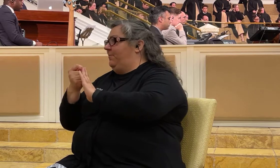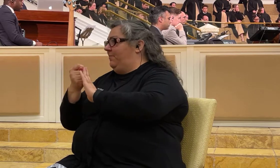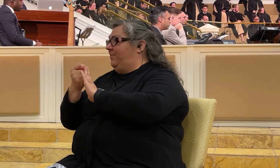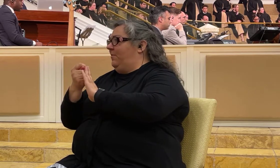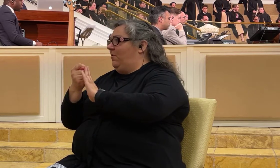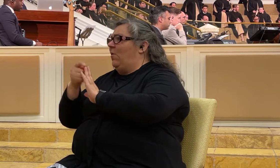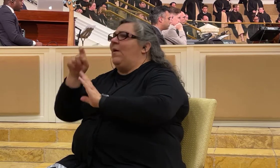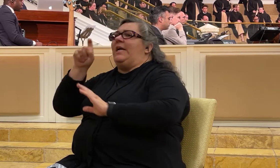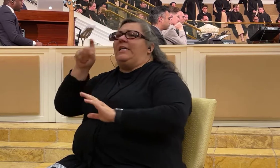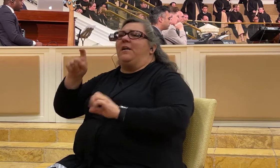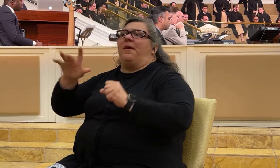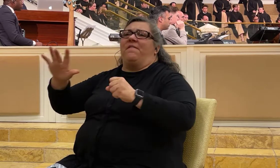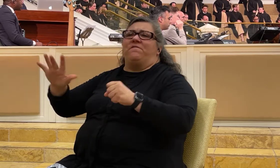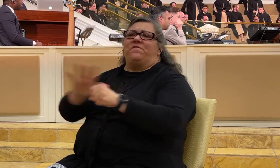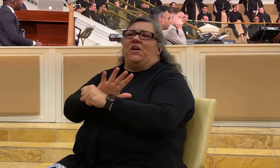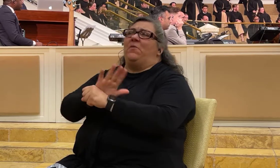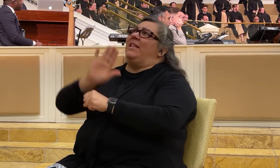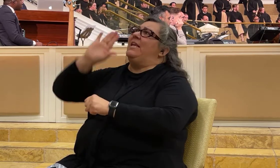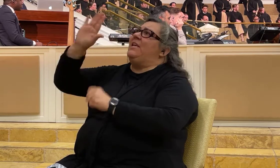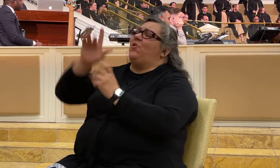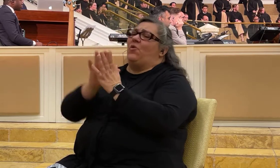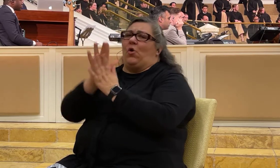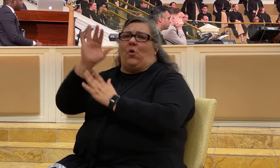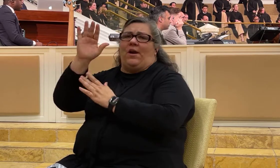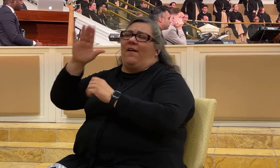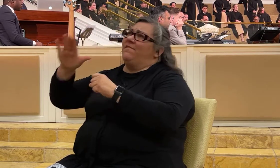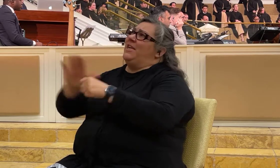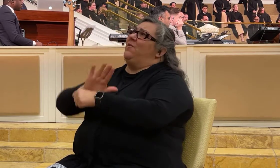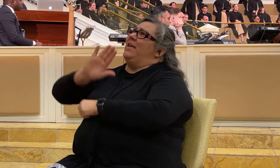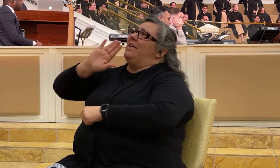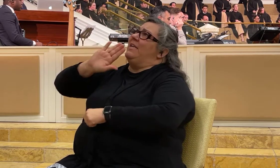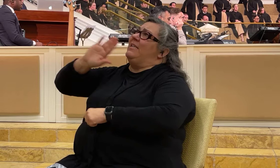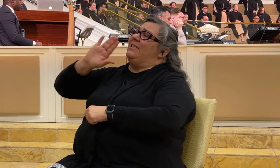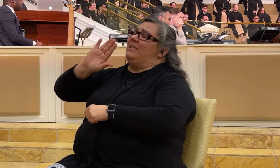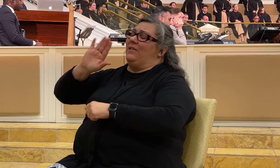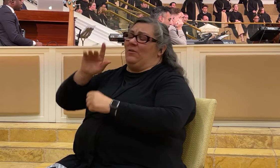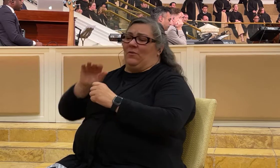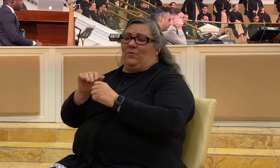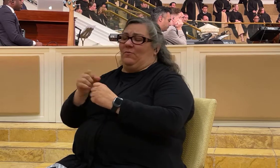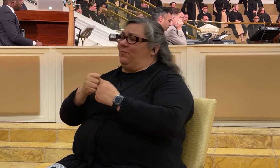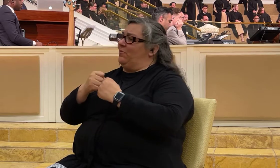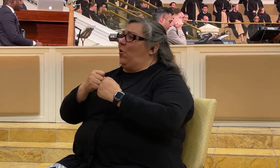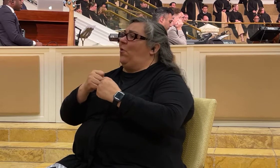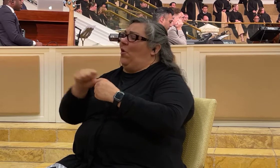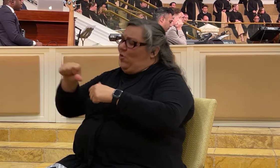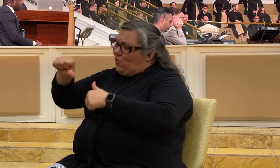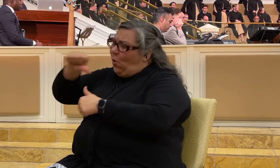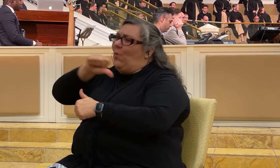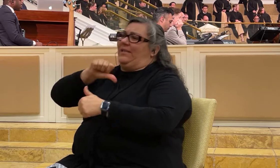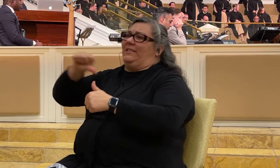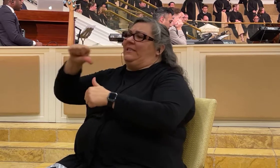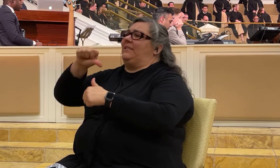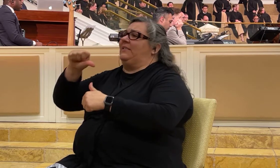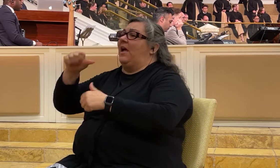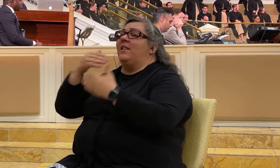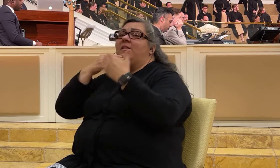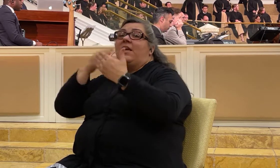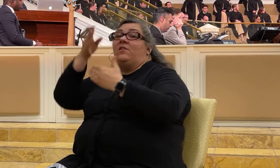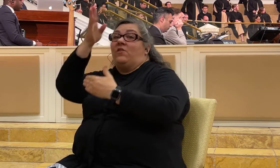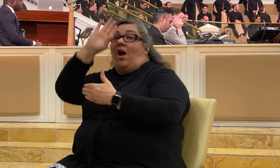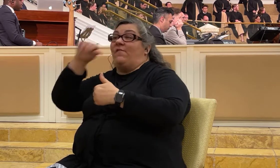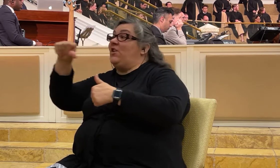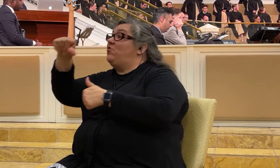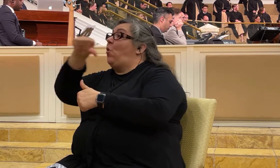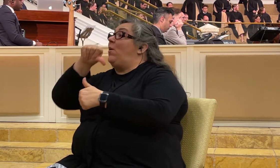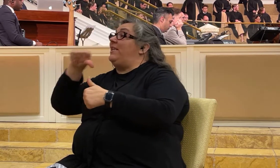the most filled with the glory of God and the most robust people in anointing. Thank God for the anointing that